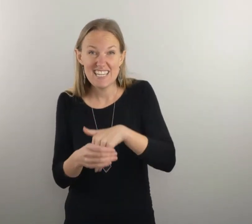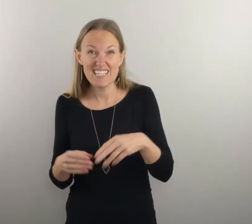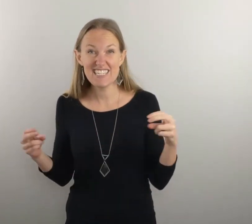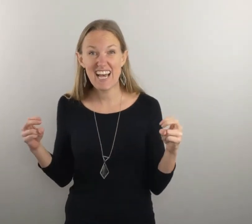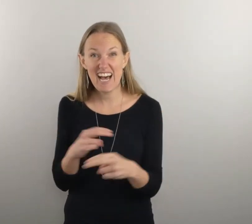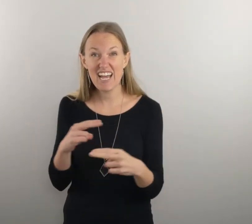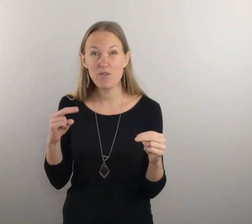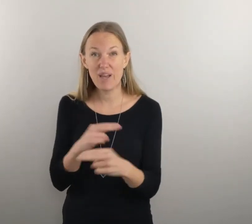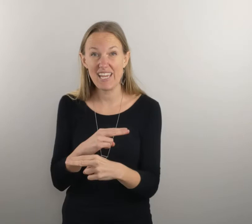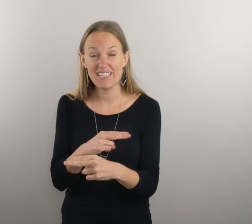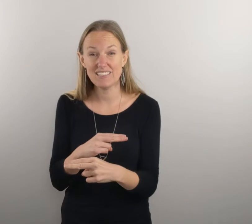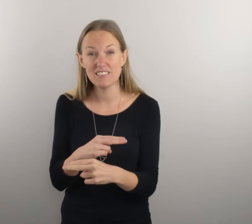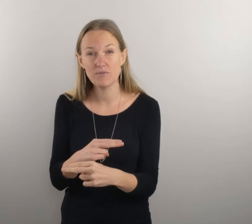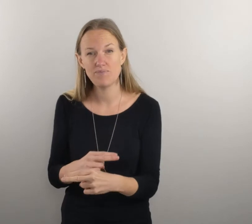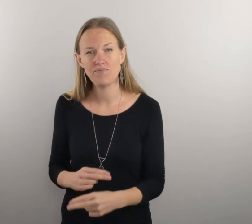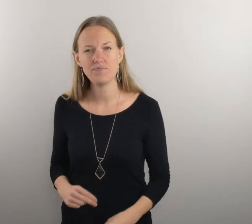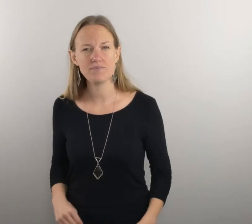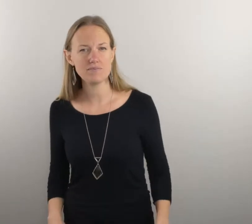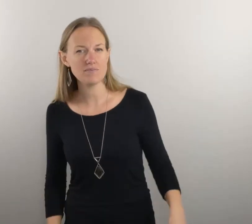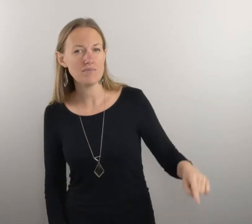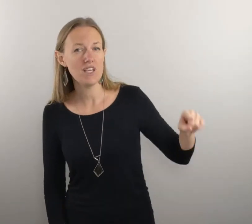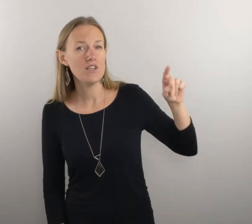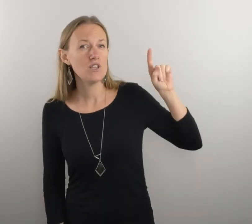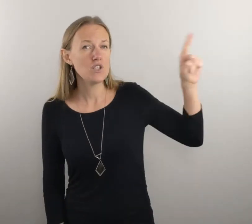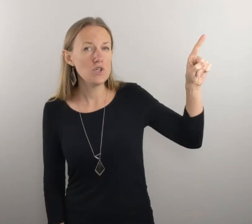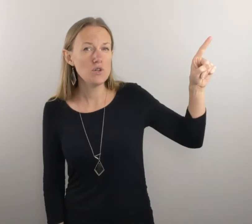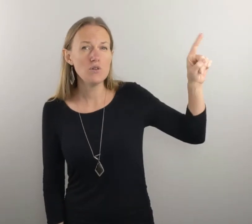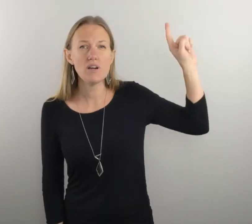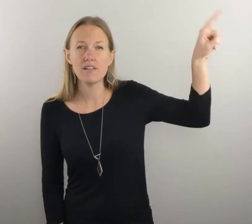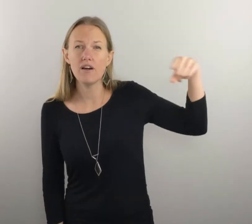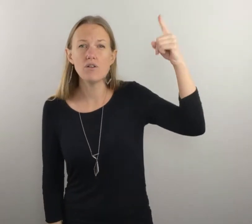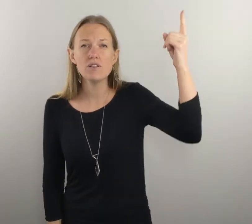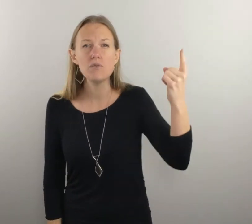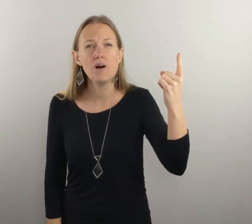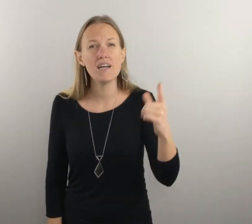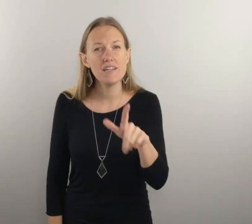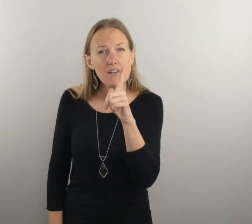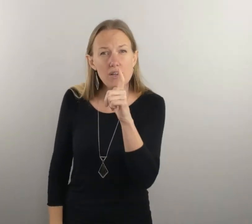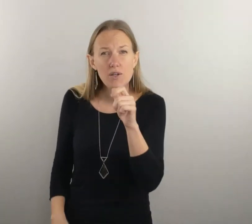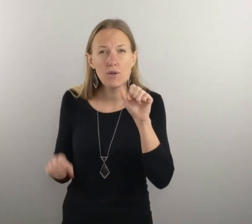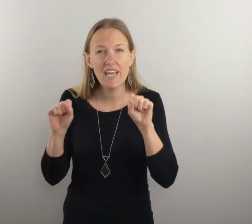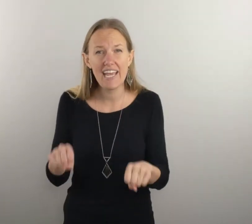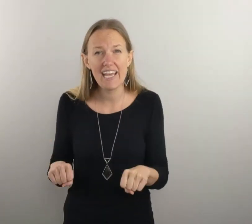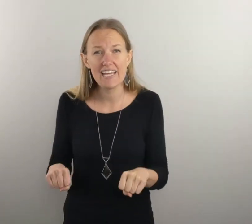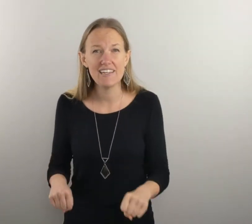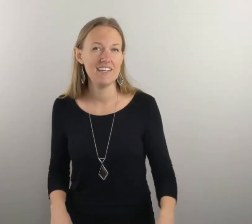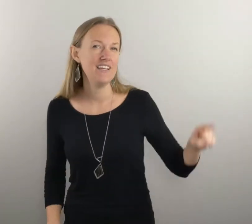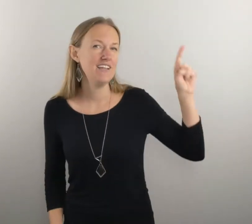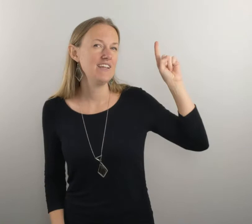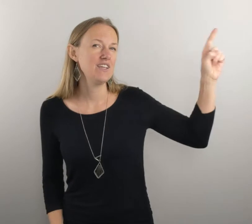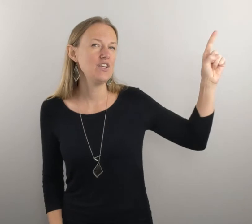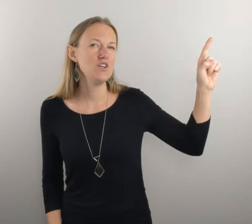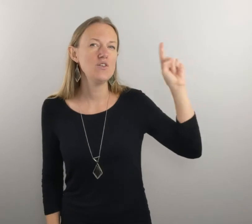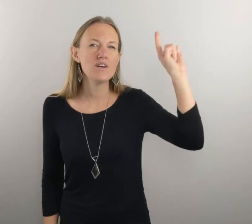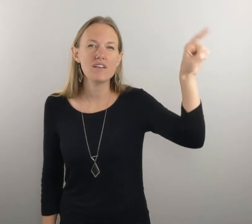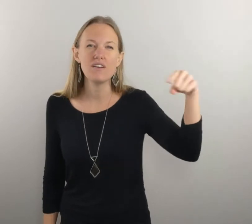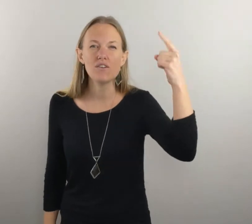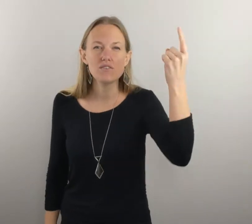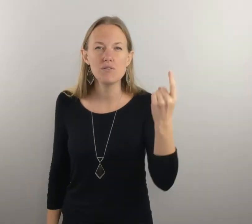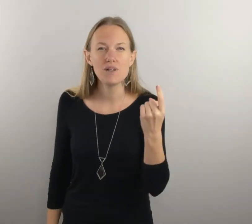into highways. You are the only one who can. You are the only